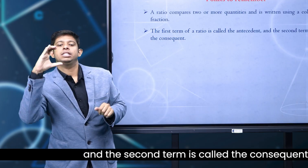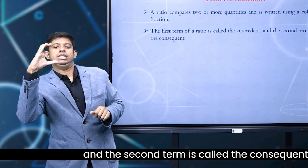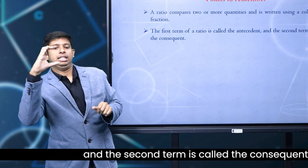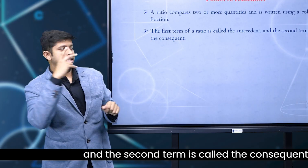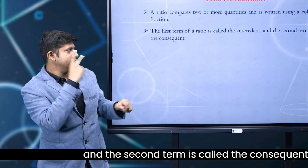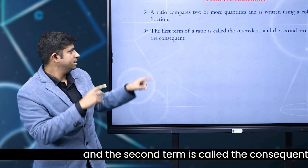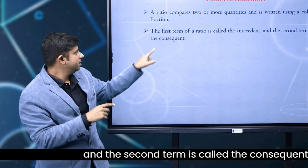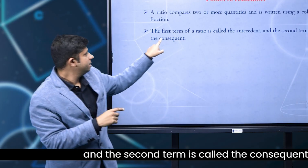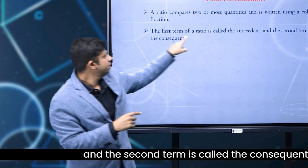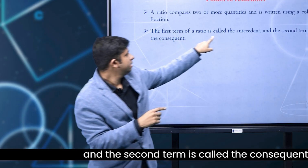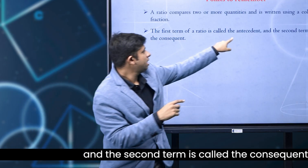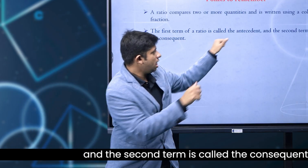consequent.